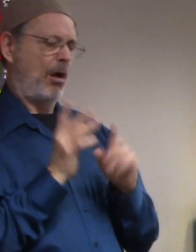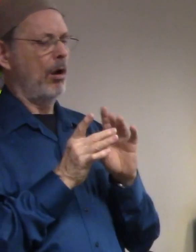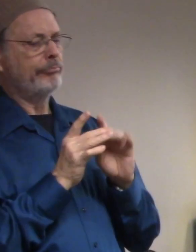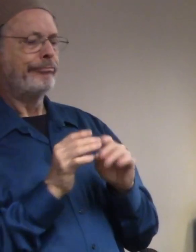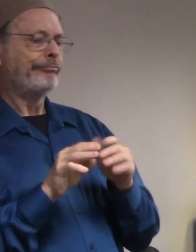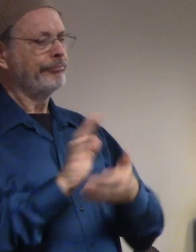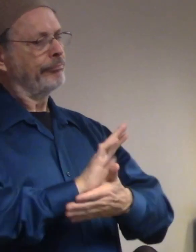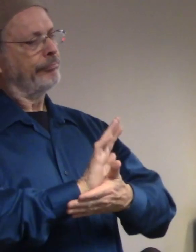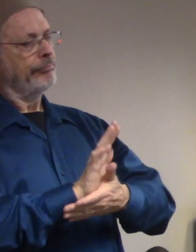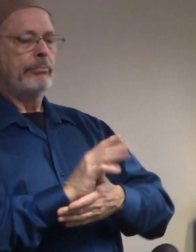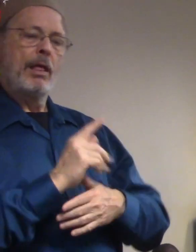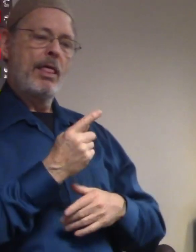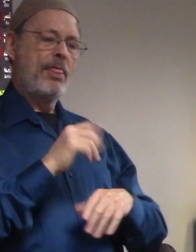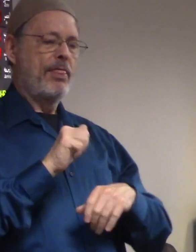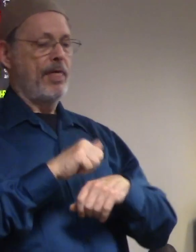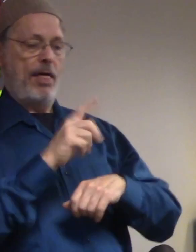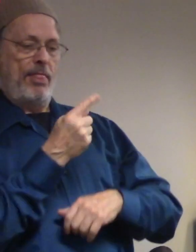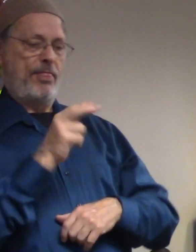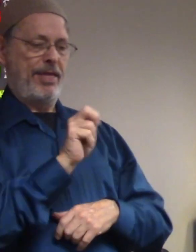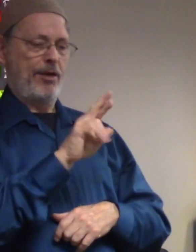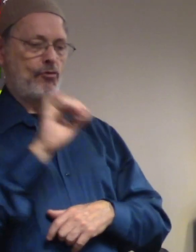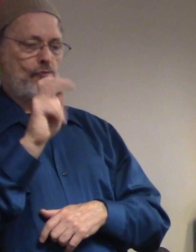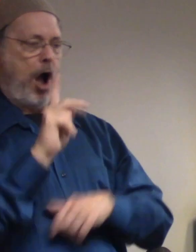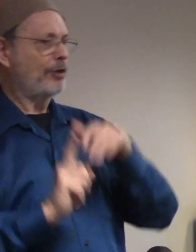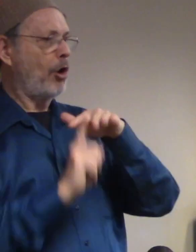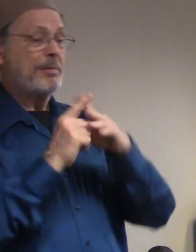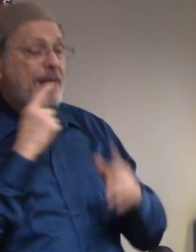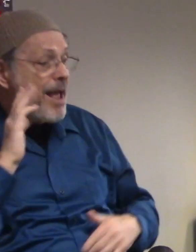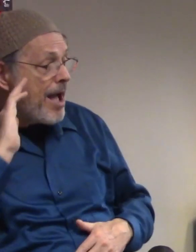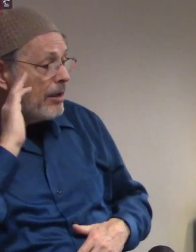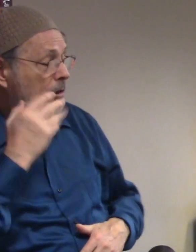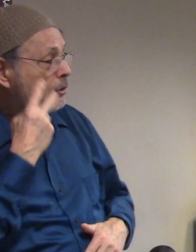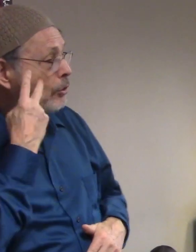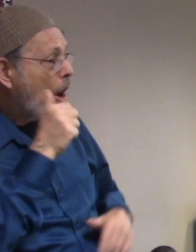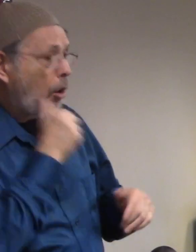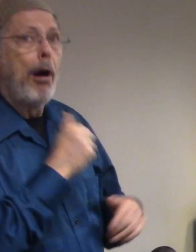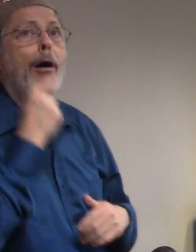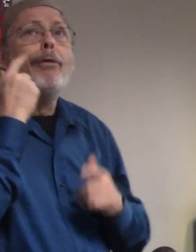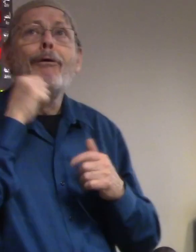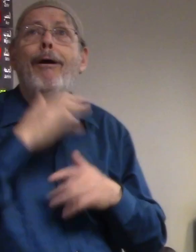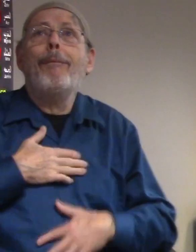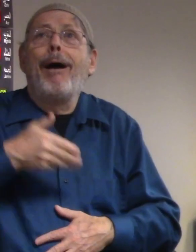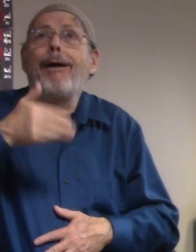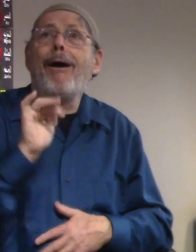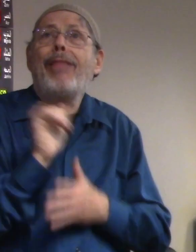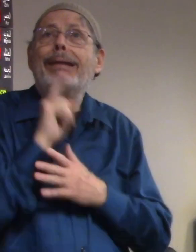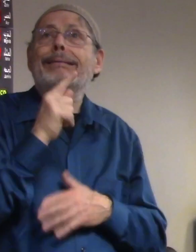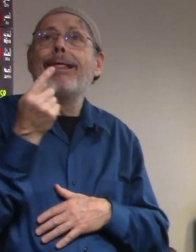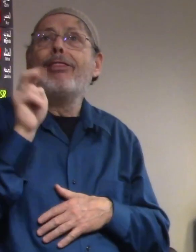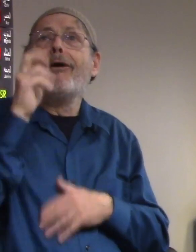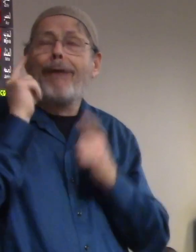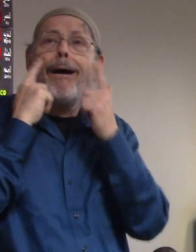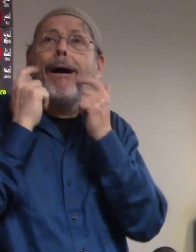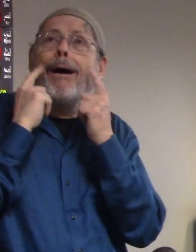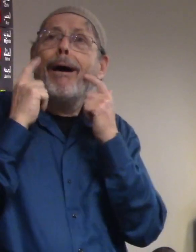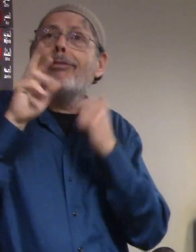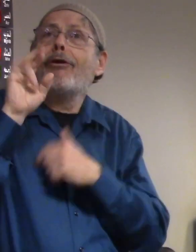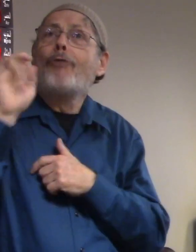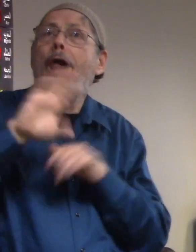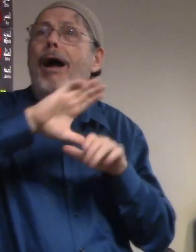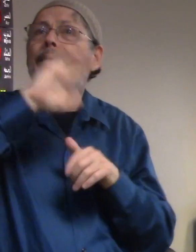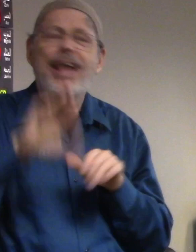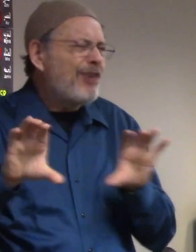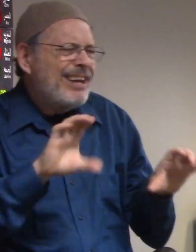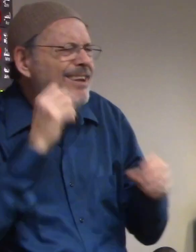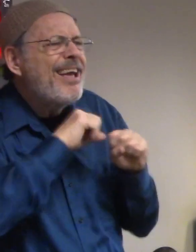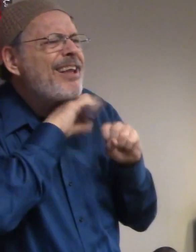of a film. The Rock showed up and just surprised the girl and said, hey, how you doing? She started crying. Oh my God, it's The Rock, it's The Rock. The Rock has never done anything for